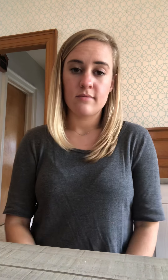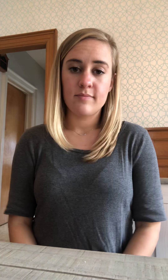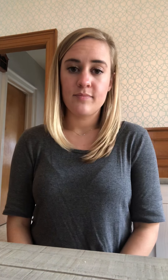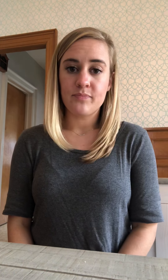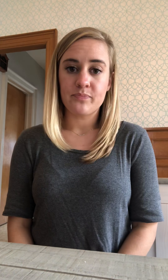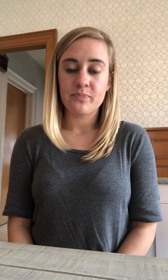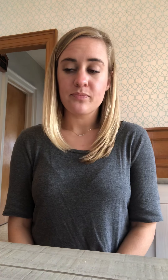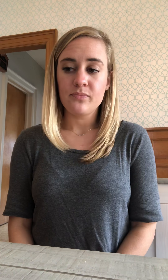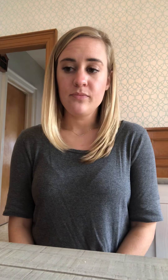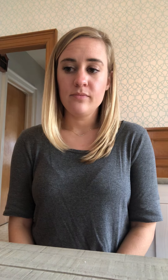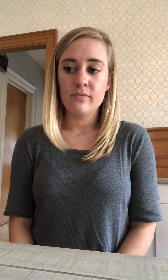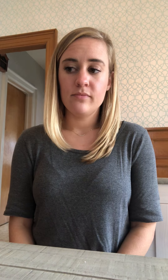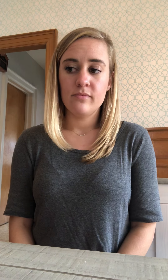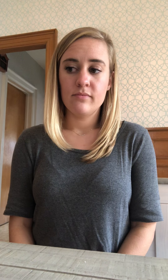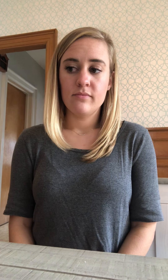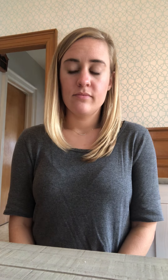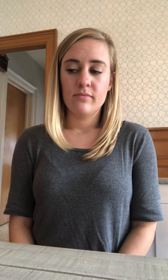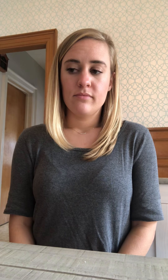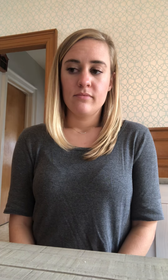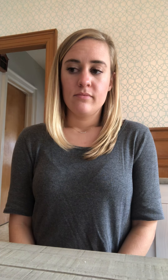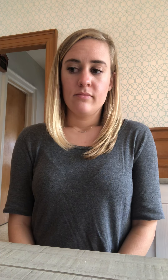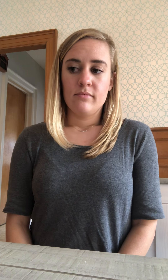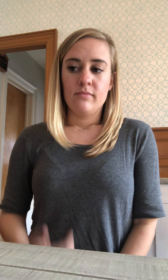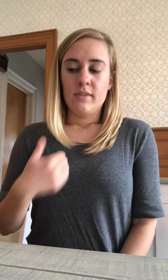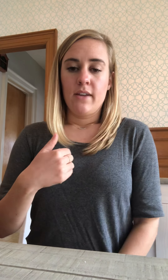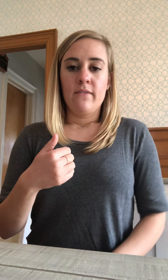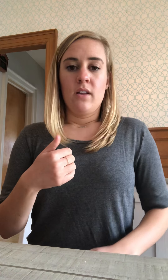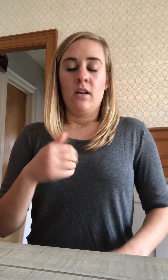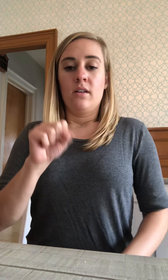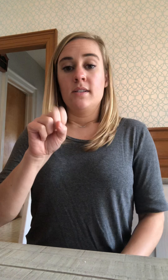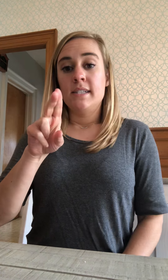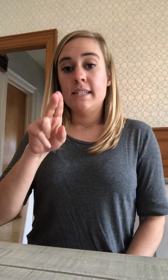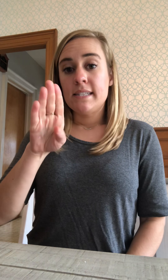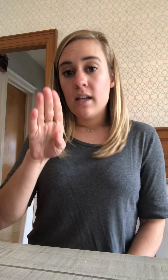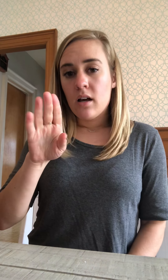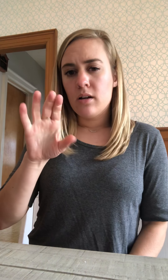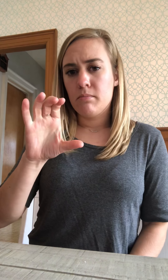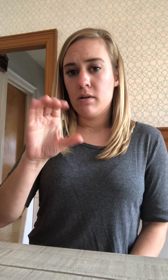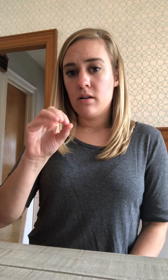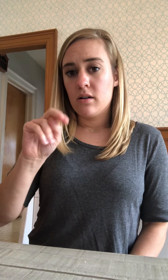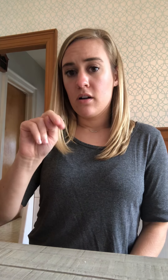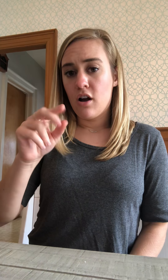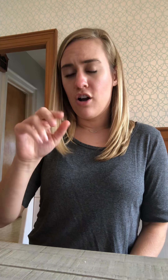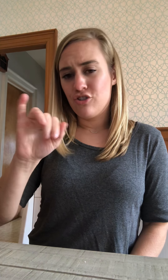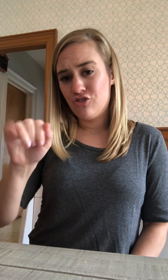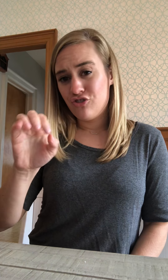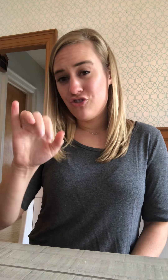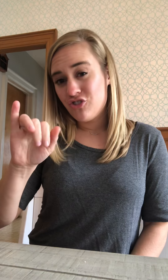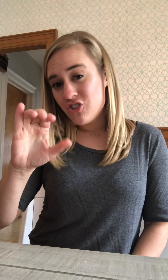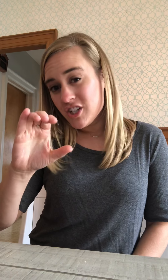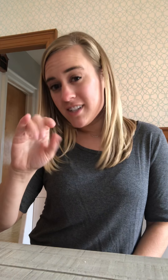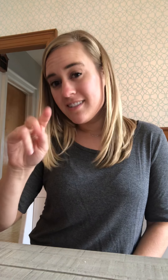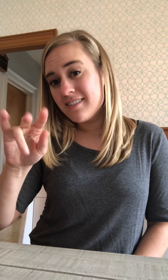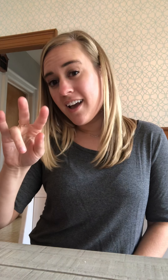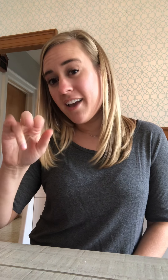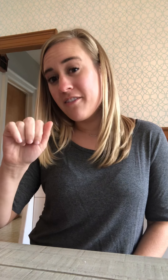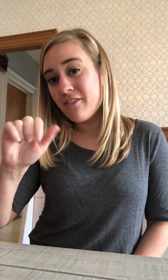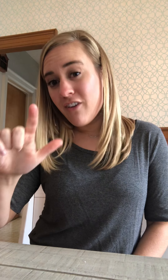So we have subconjunctival heme on the left image, so the redness is just blood that will be resorbed by